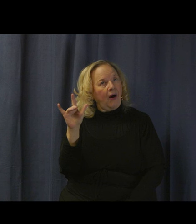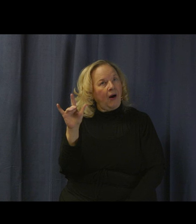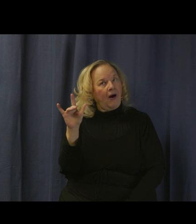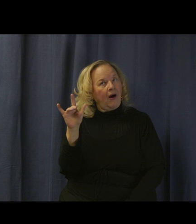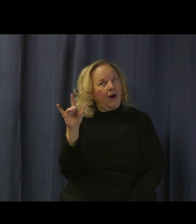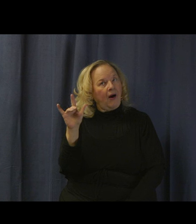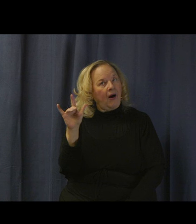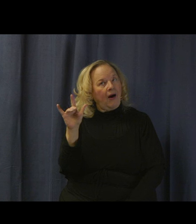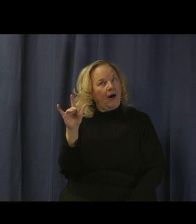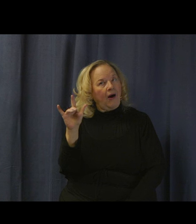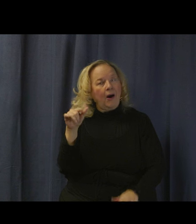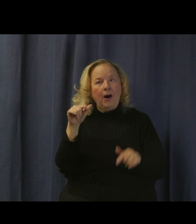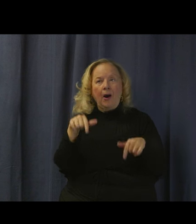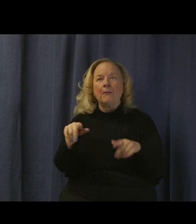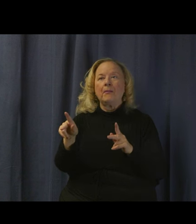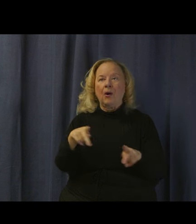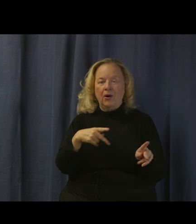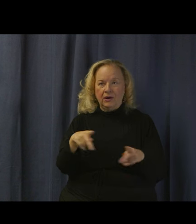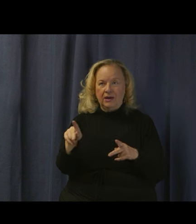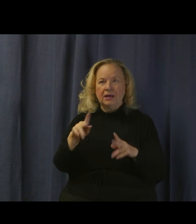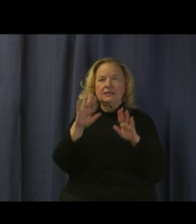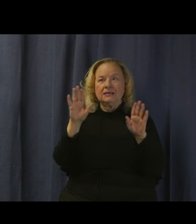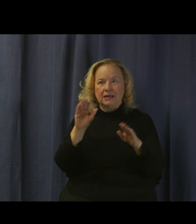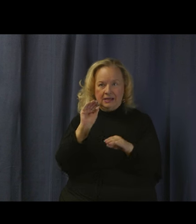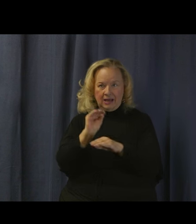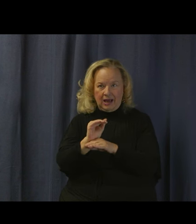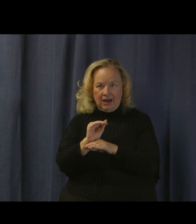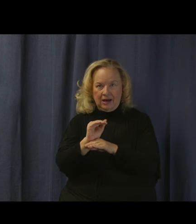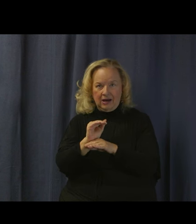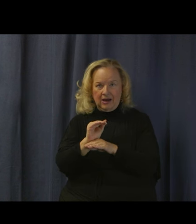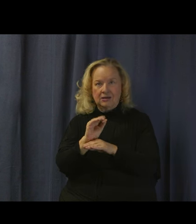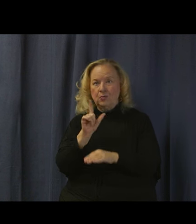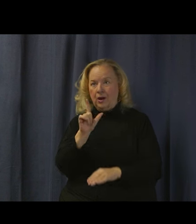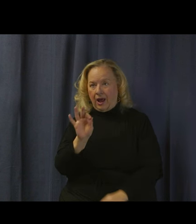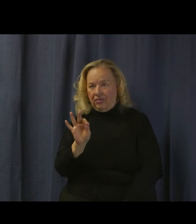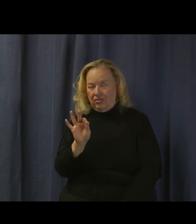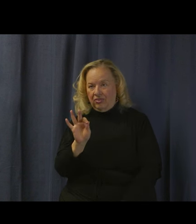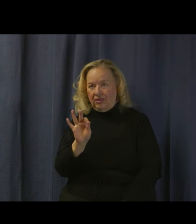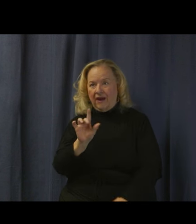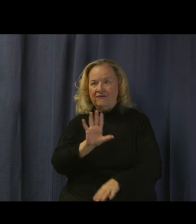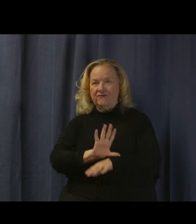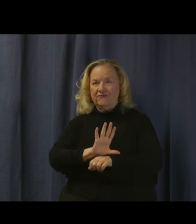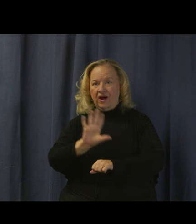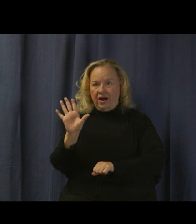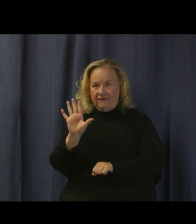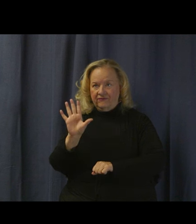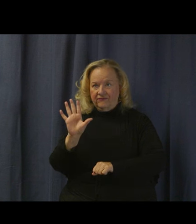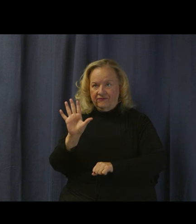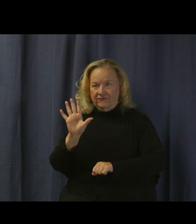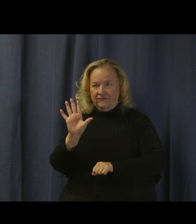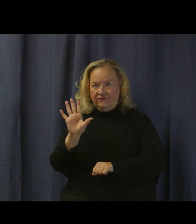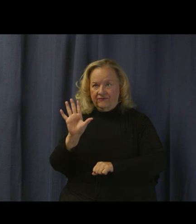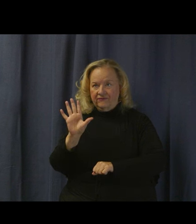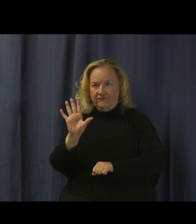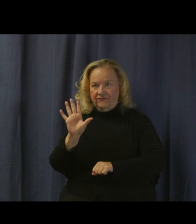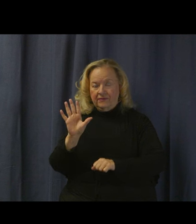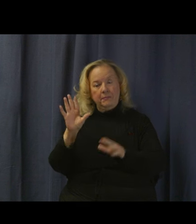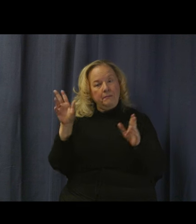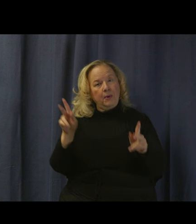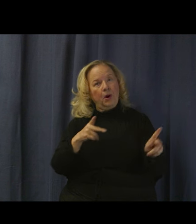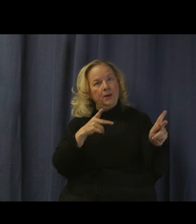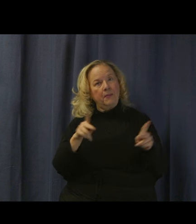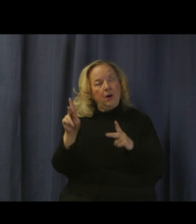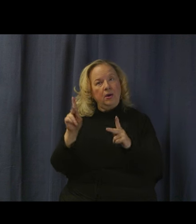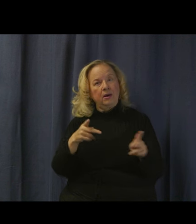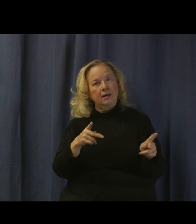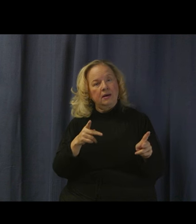though, will be Sunday night, the 29th at 5 p.m. Party, party. How many of you have ever been to a Hanukkah